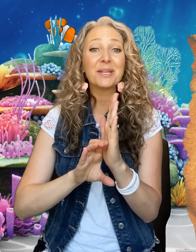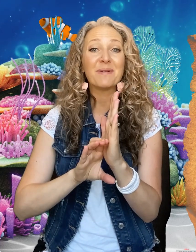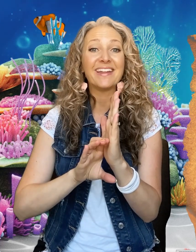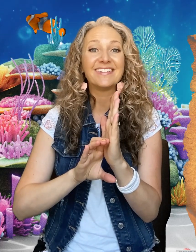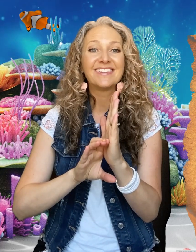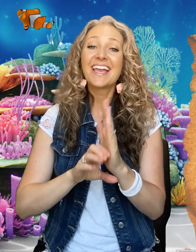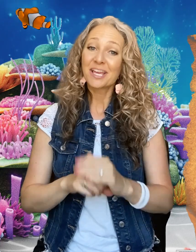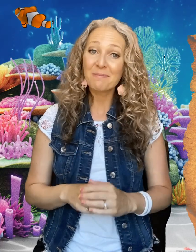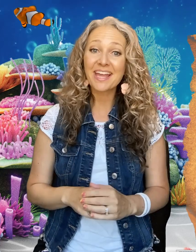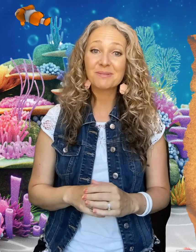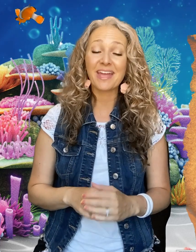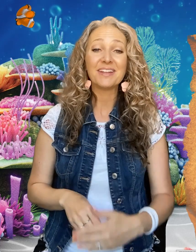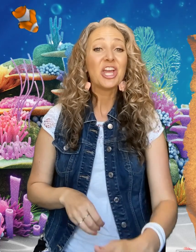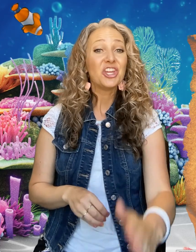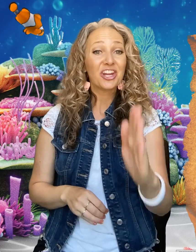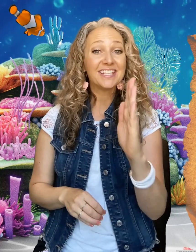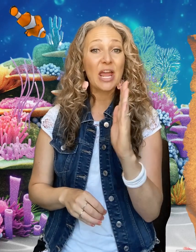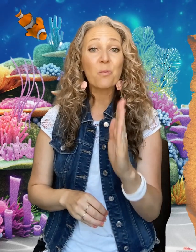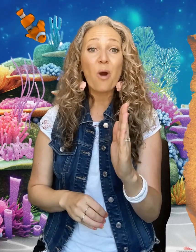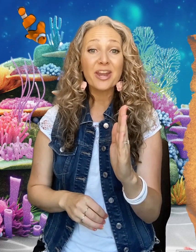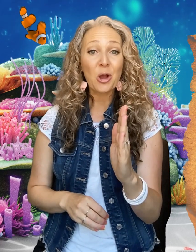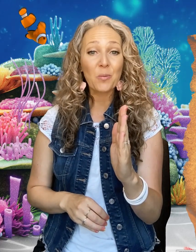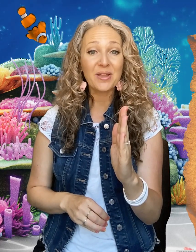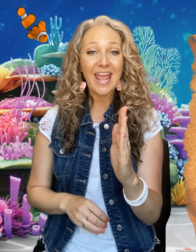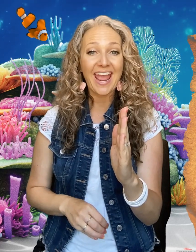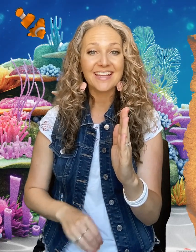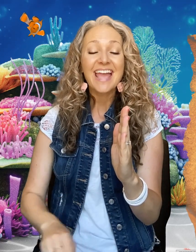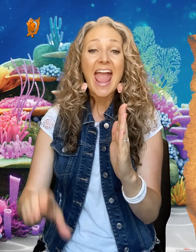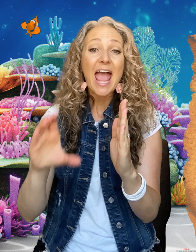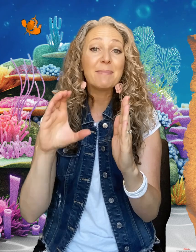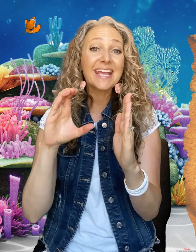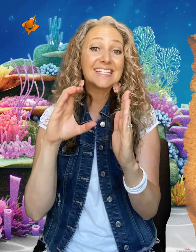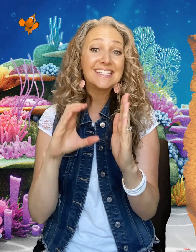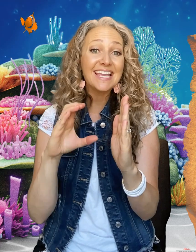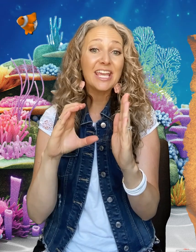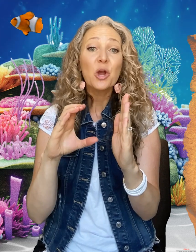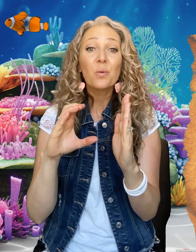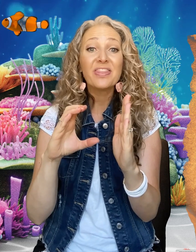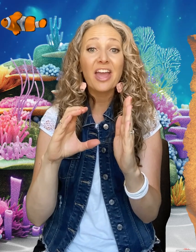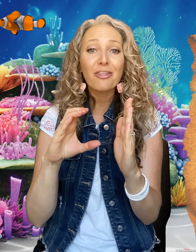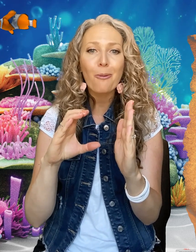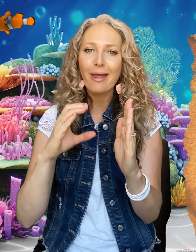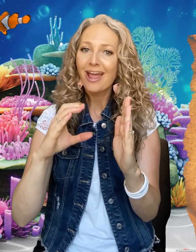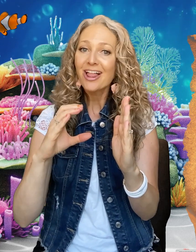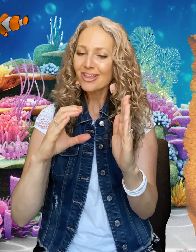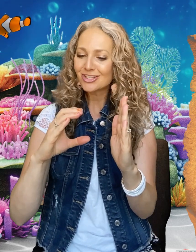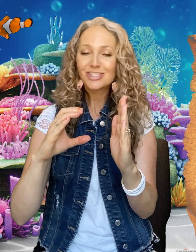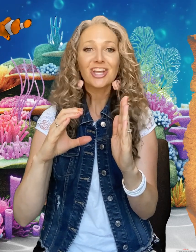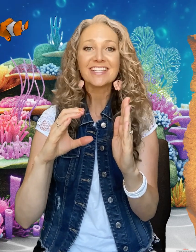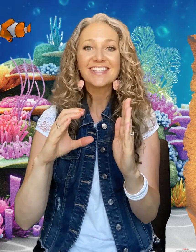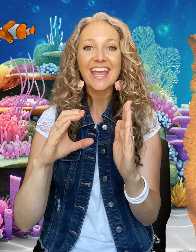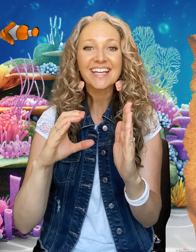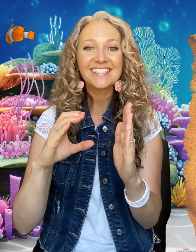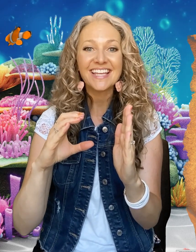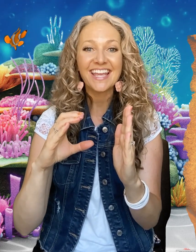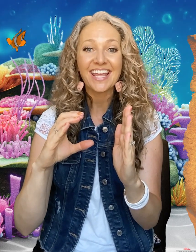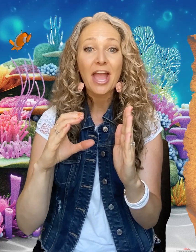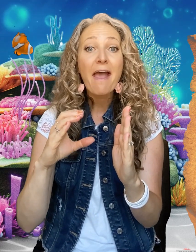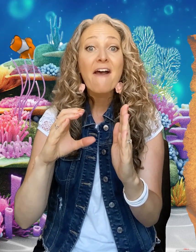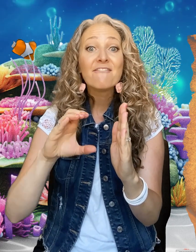commandment." Commandment. You're going to take one open hand and make a C with the other one. Looks just like a C.